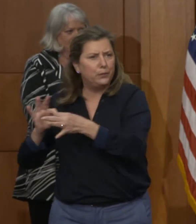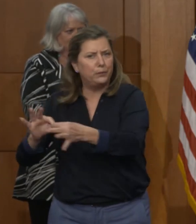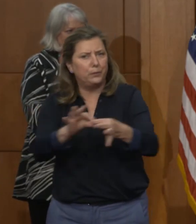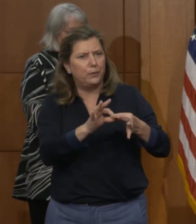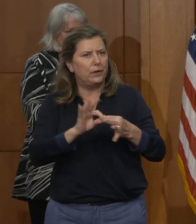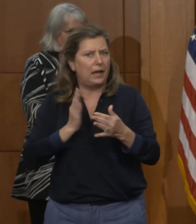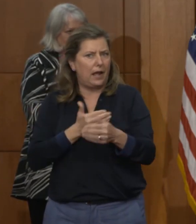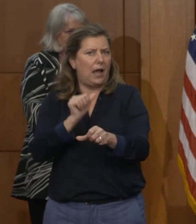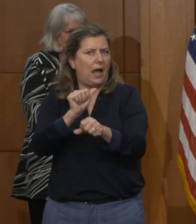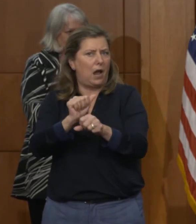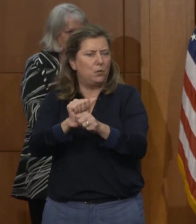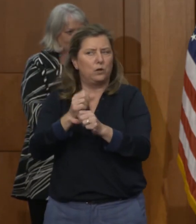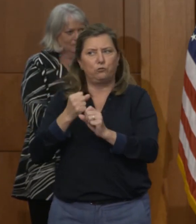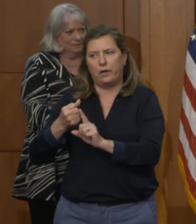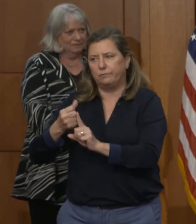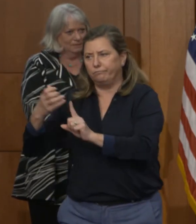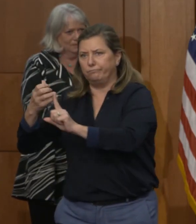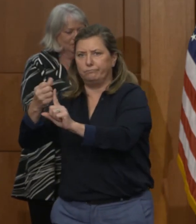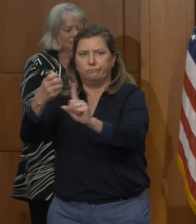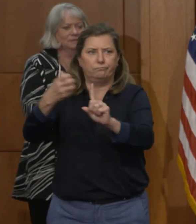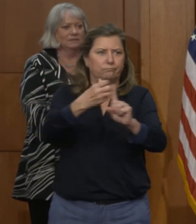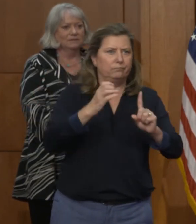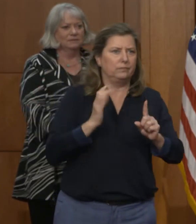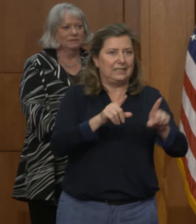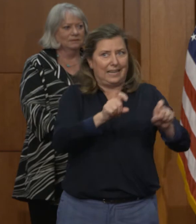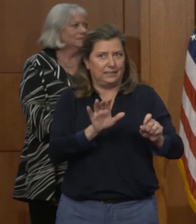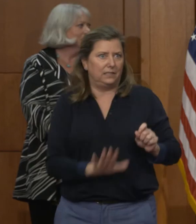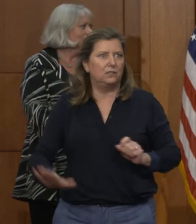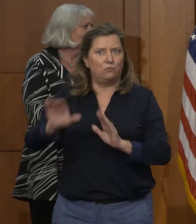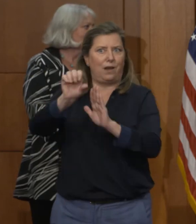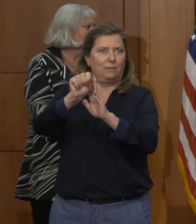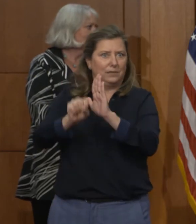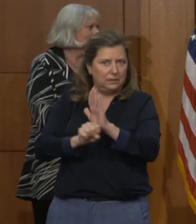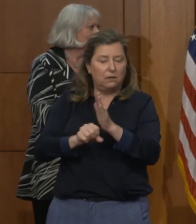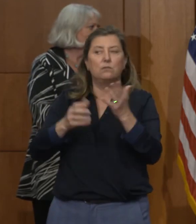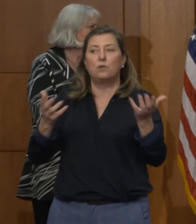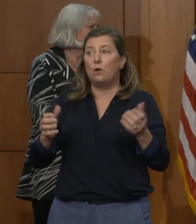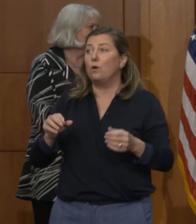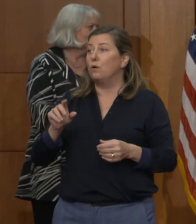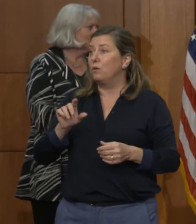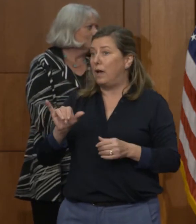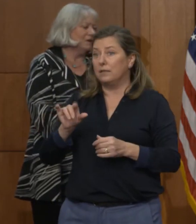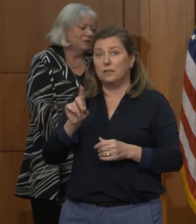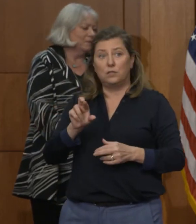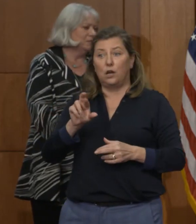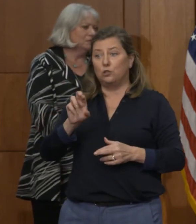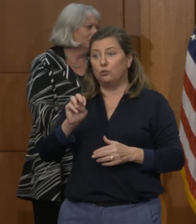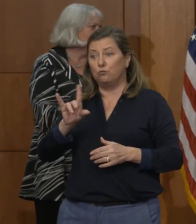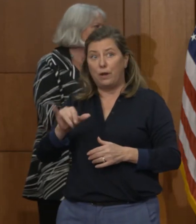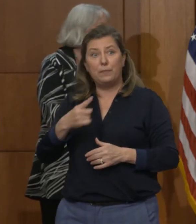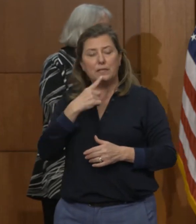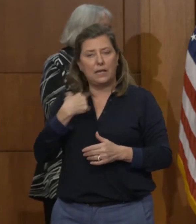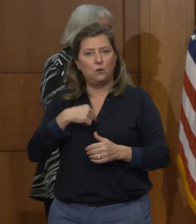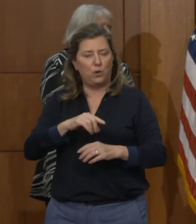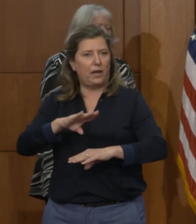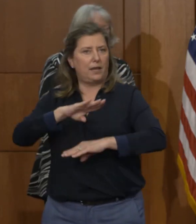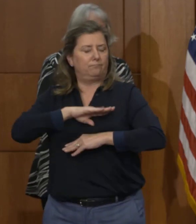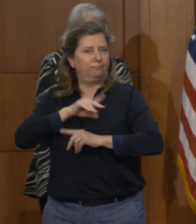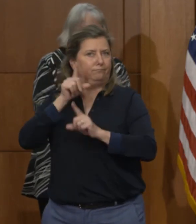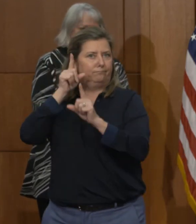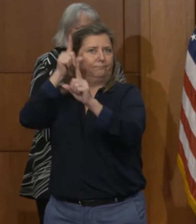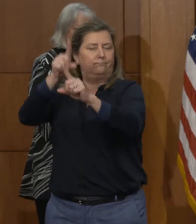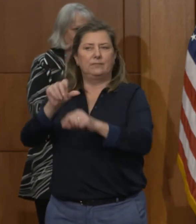our efforts to expand testing across the Commonwealth so that, as Dr. Remley mentioned, we can meet that benchmark